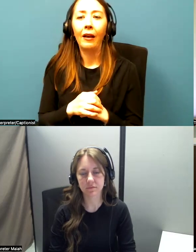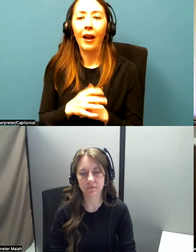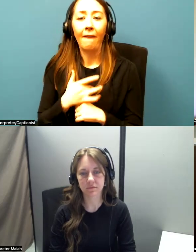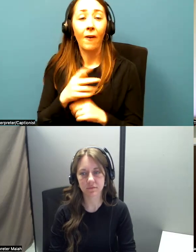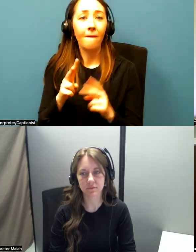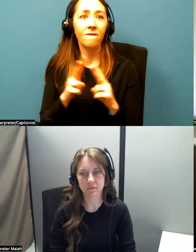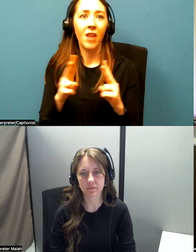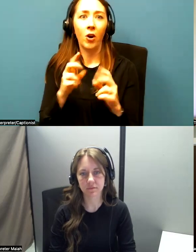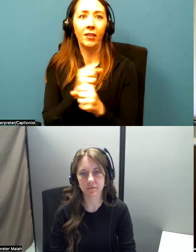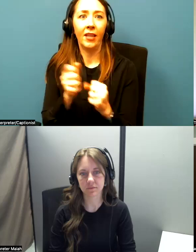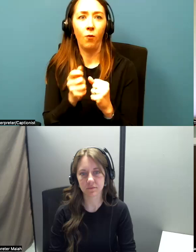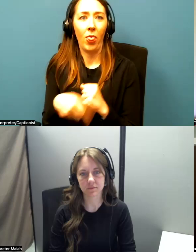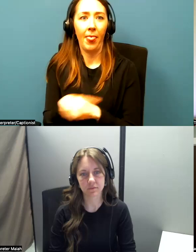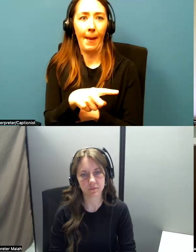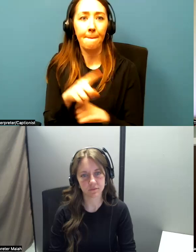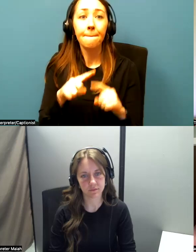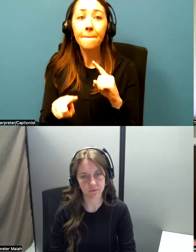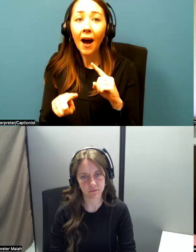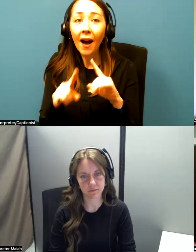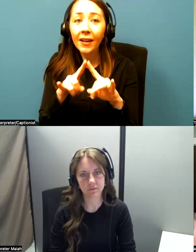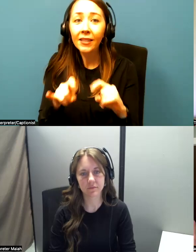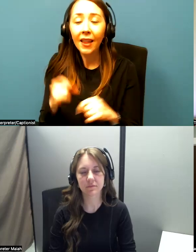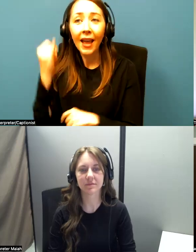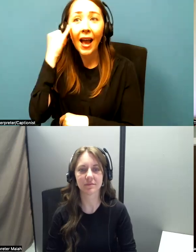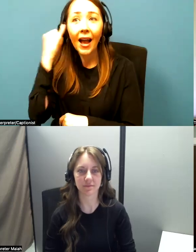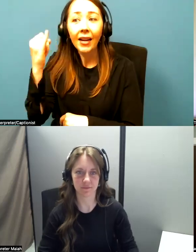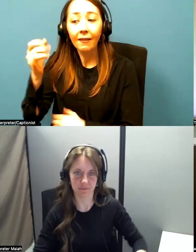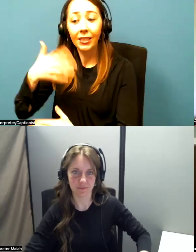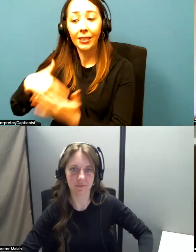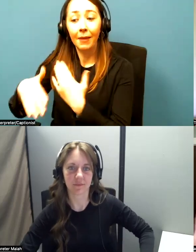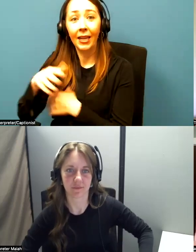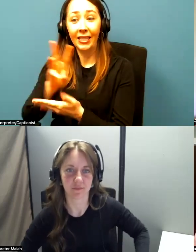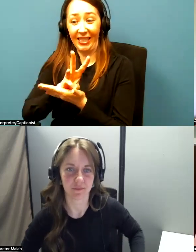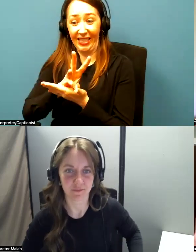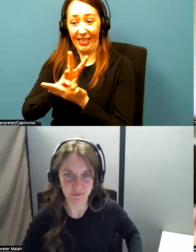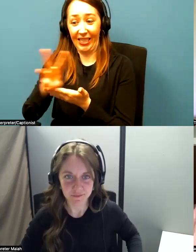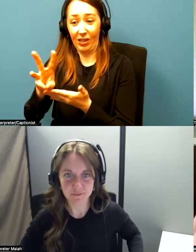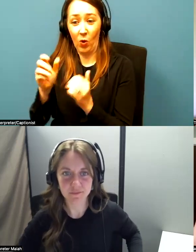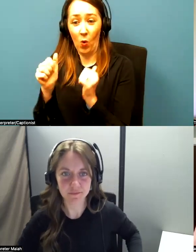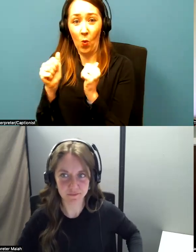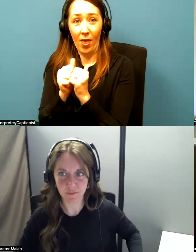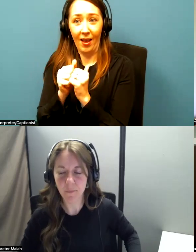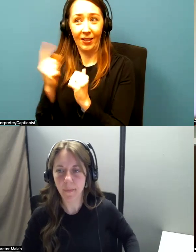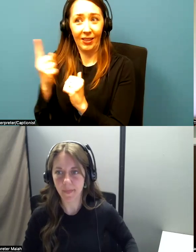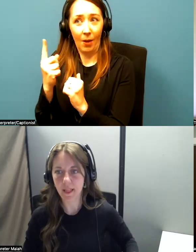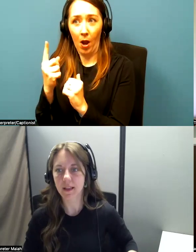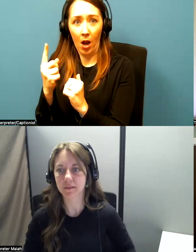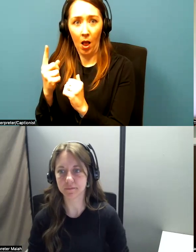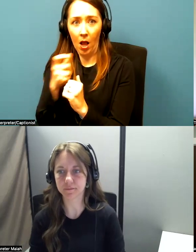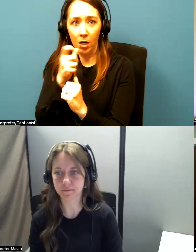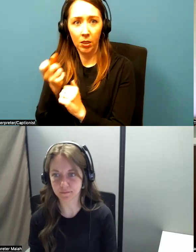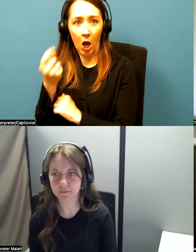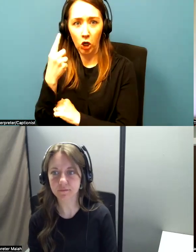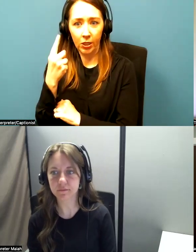really safe with them. But the idea of spending 6 weeks with somebody who doesn't